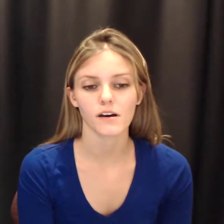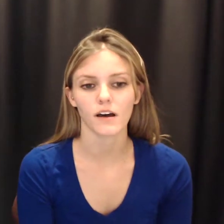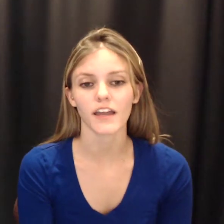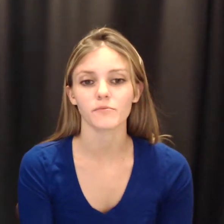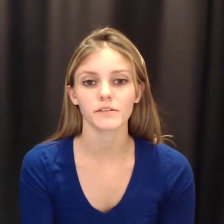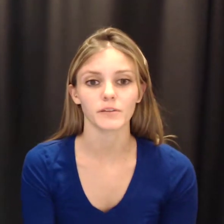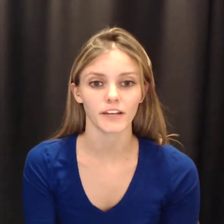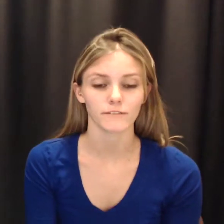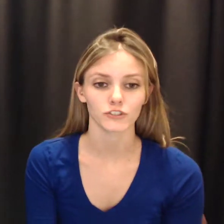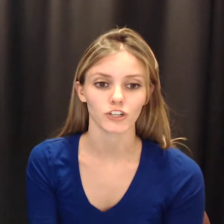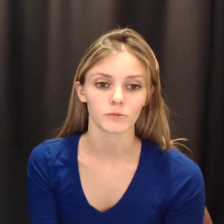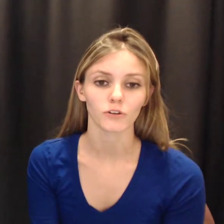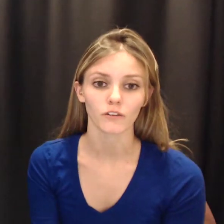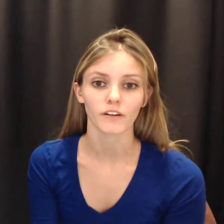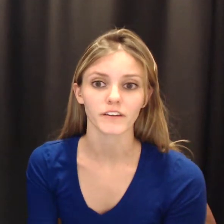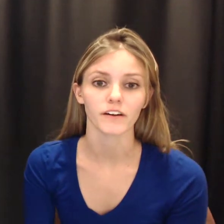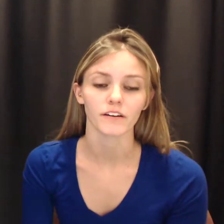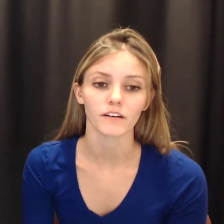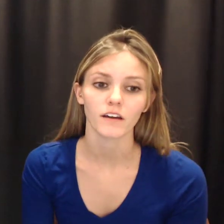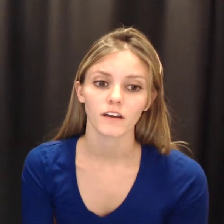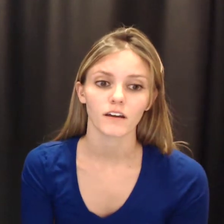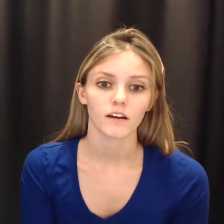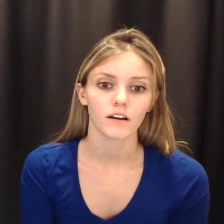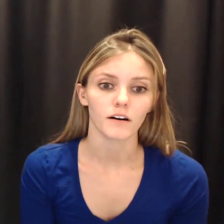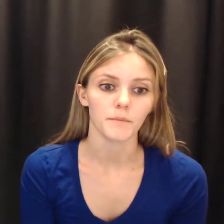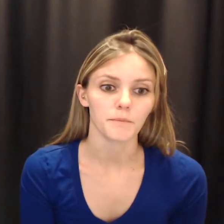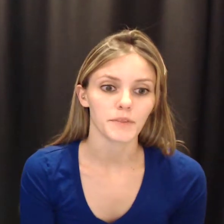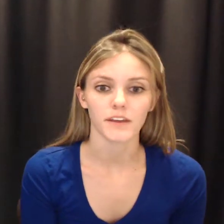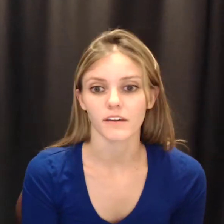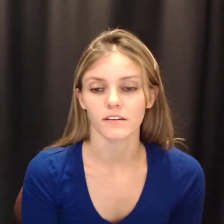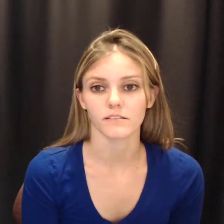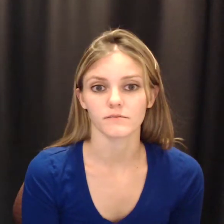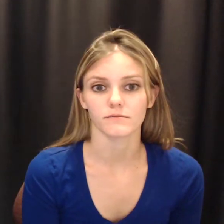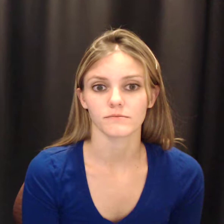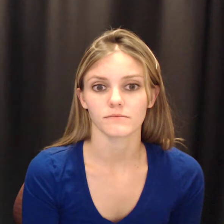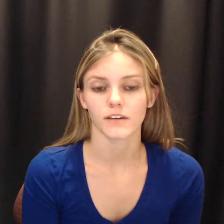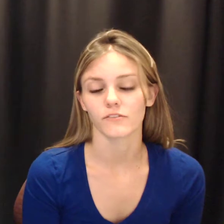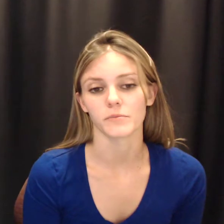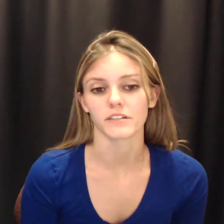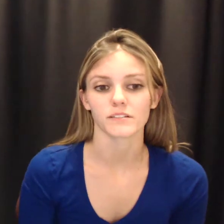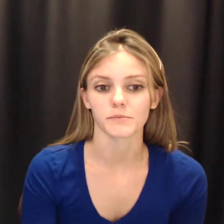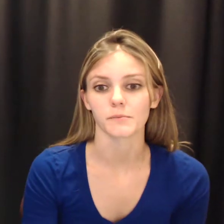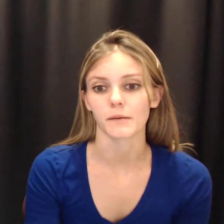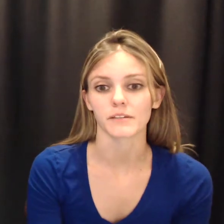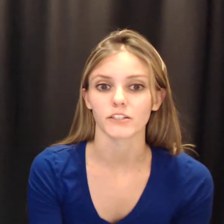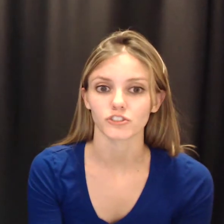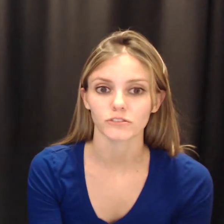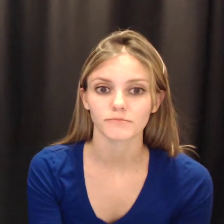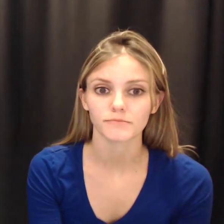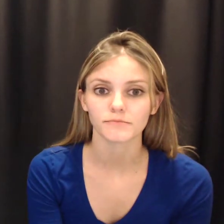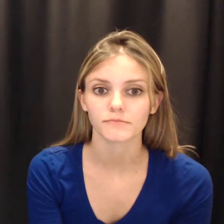I have been applying for jobs all around the area, but they haven't been accepting my applications.